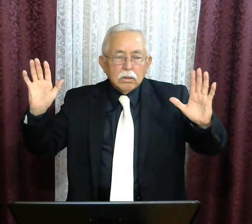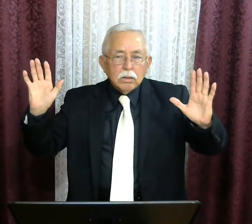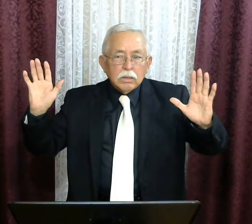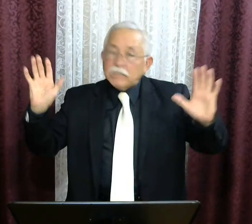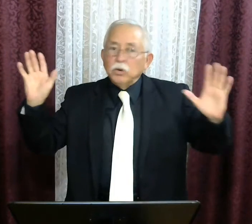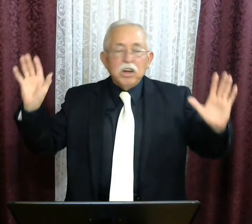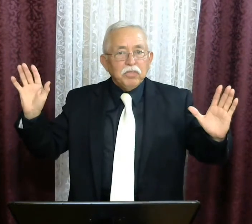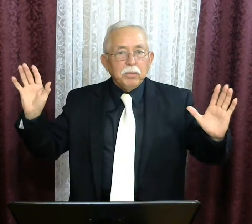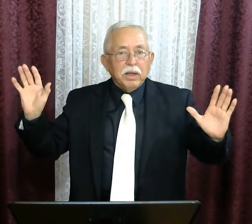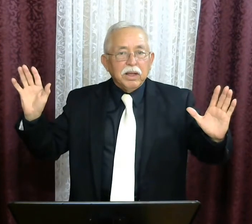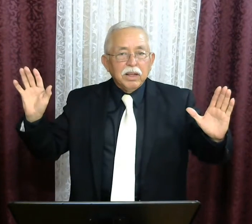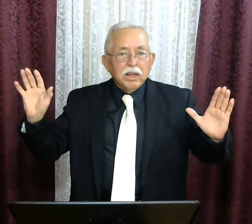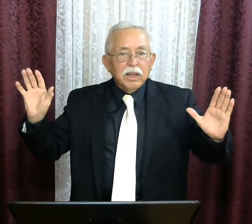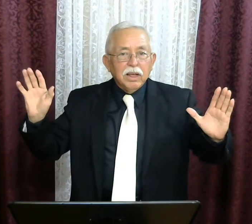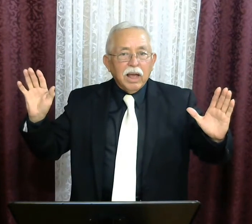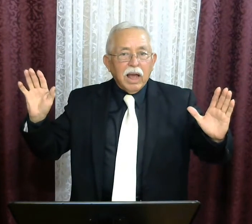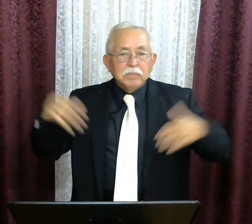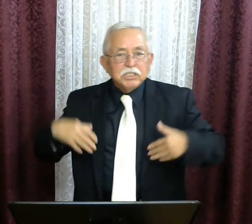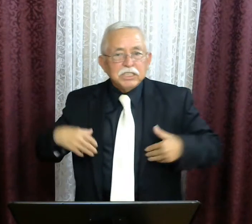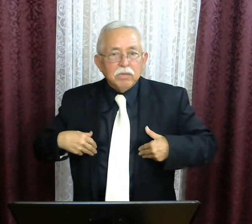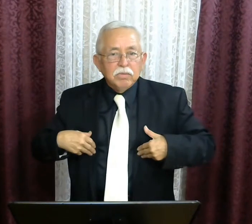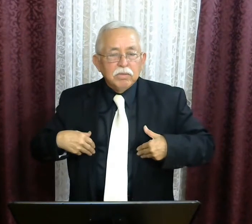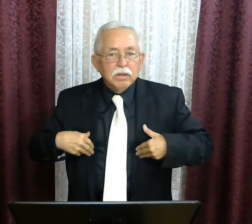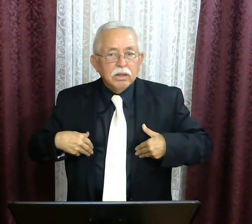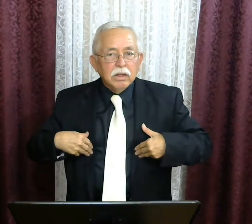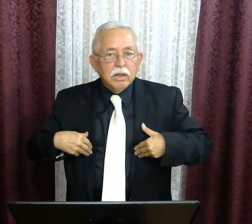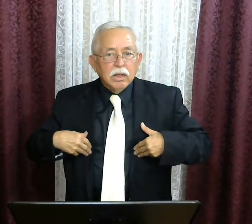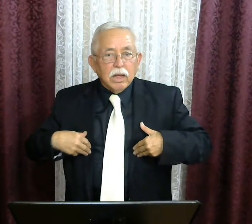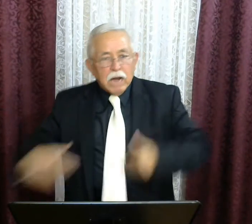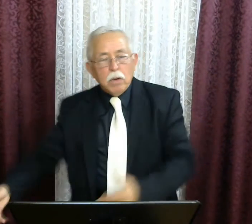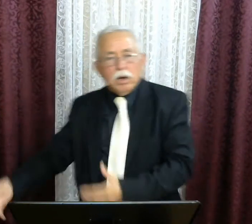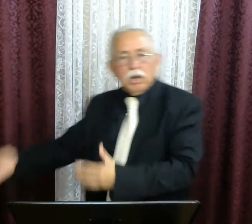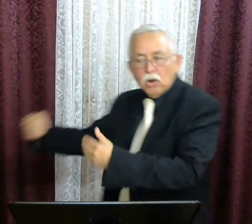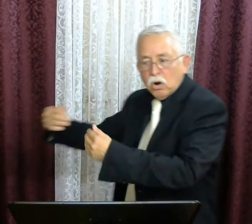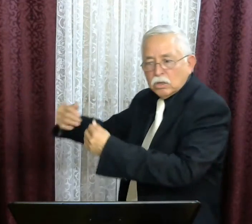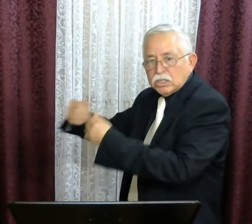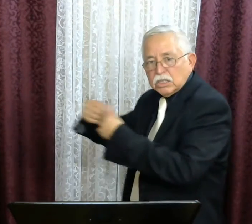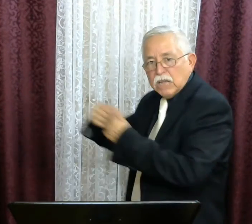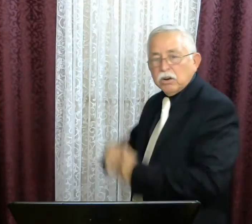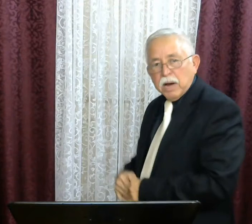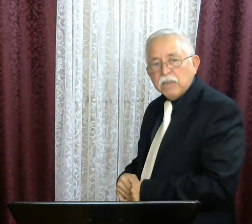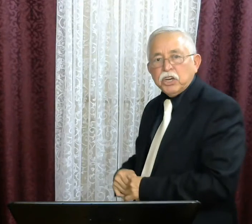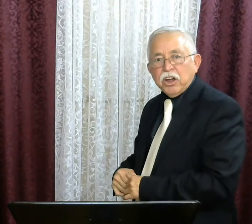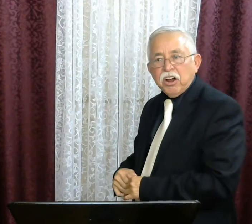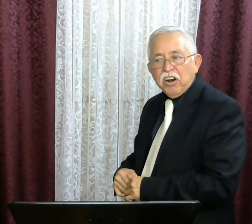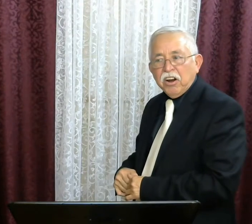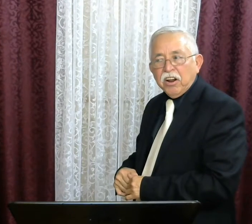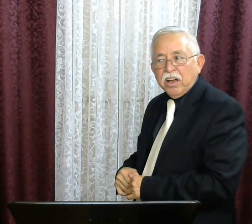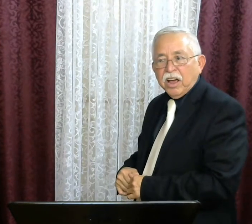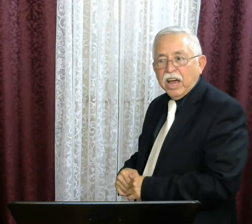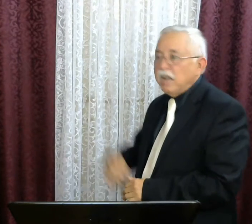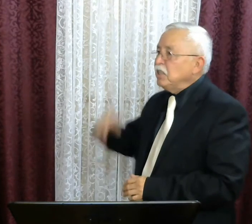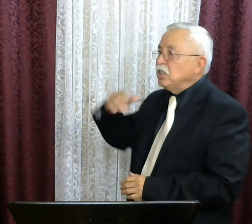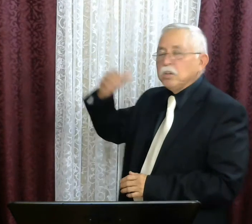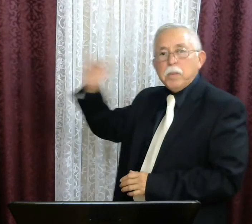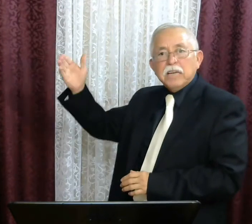that's good enough for me. I'm saved. Now I'm going to go sit down in my chair and listen to the pastor the